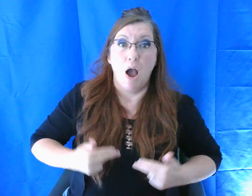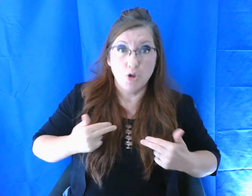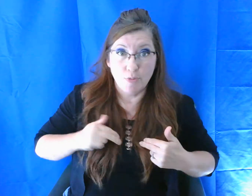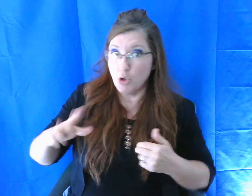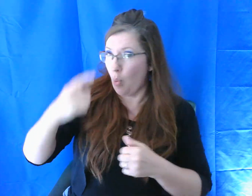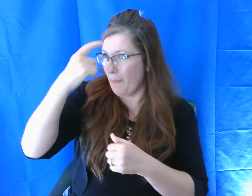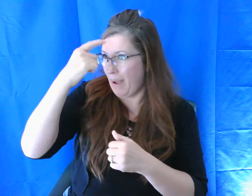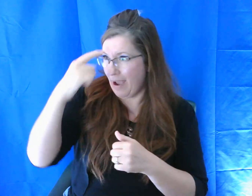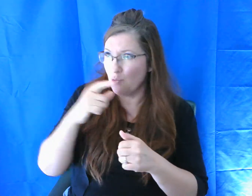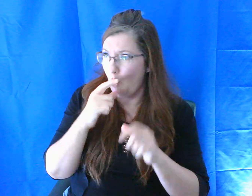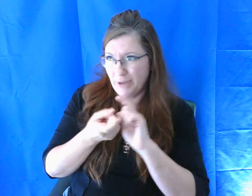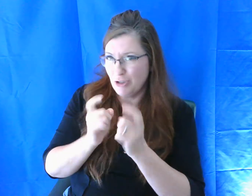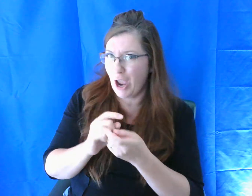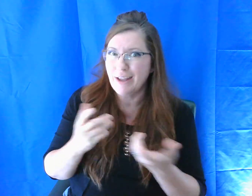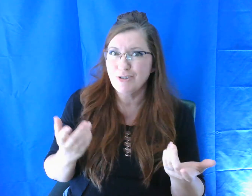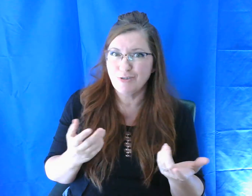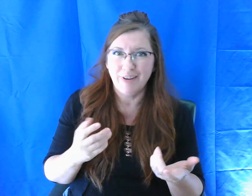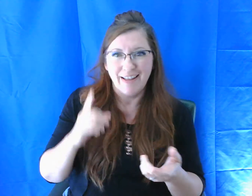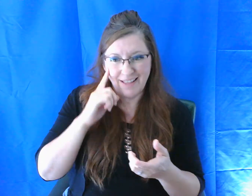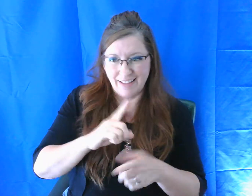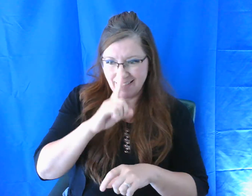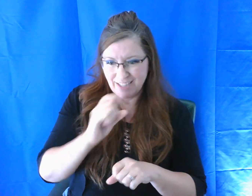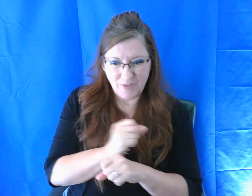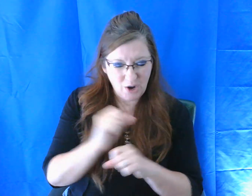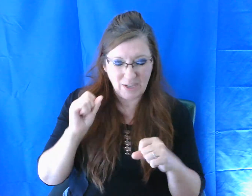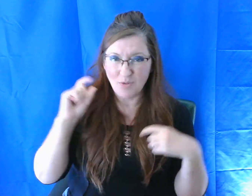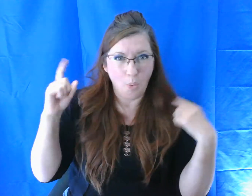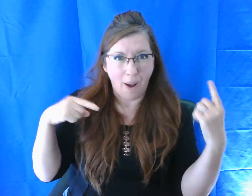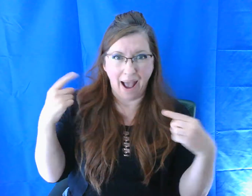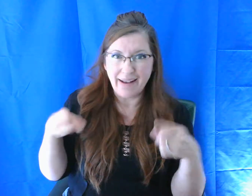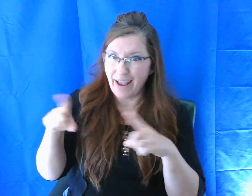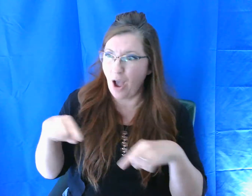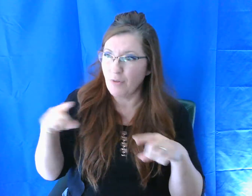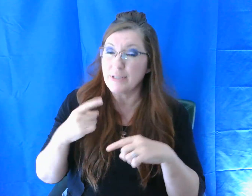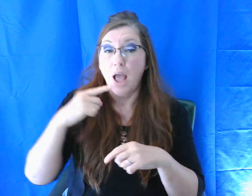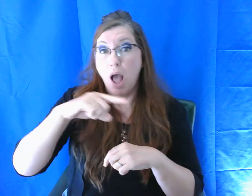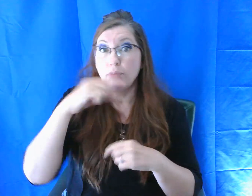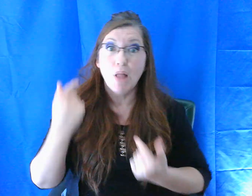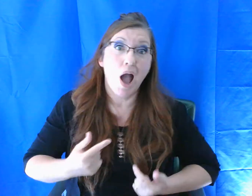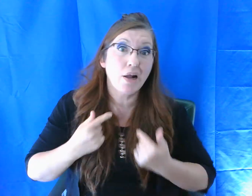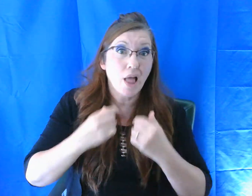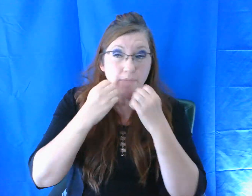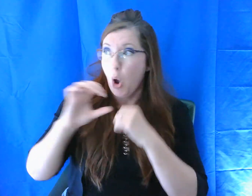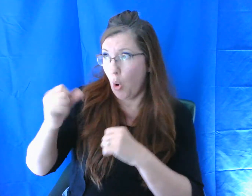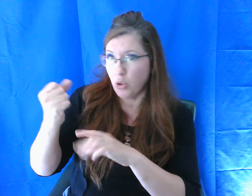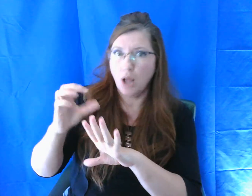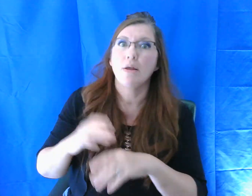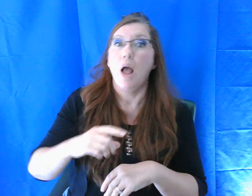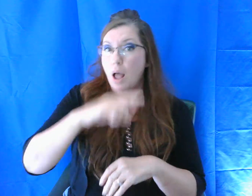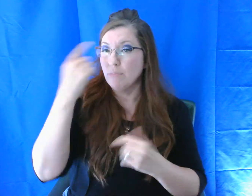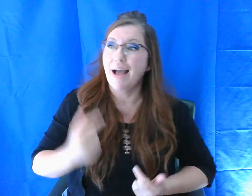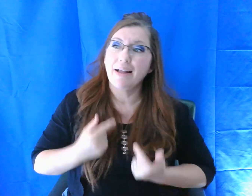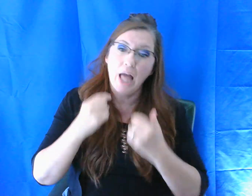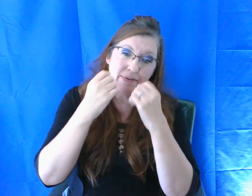to get changed. I think that's very just wacky of you guys to say here, Black Lives Matter. Hold on. Black Lives Matter, but by God, we